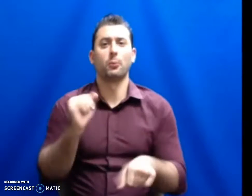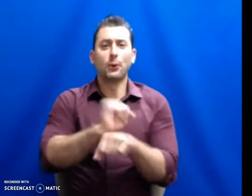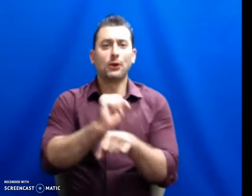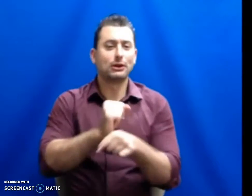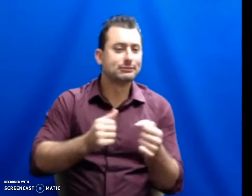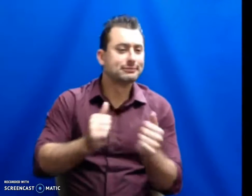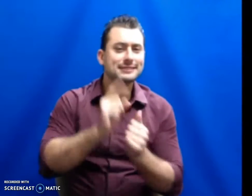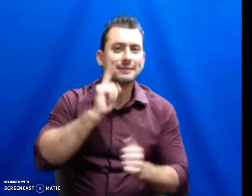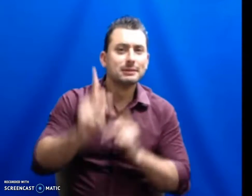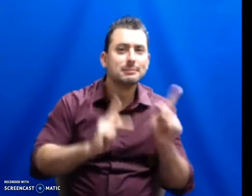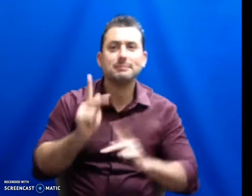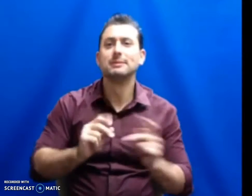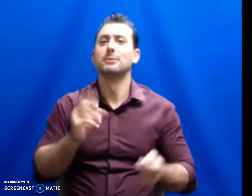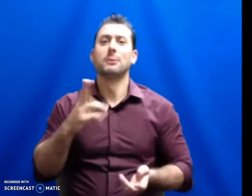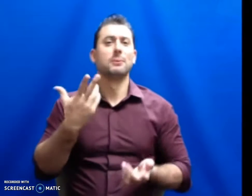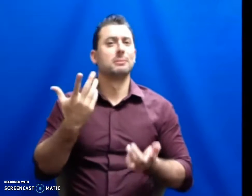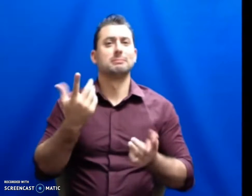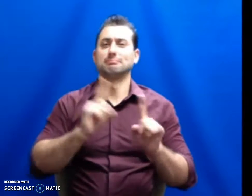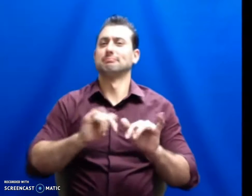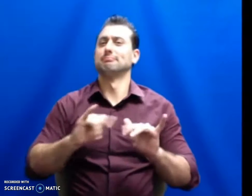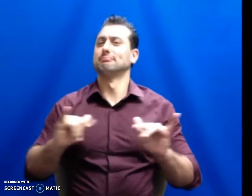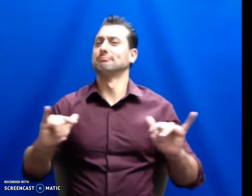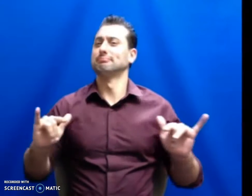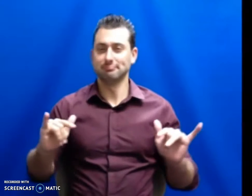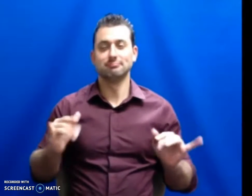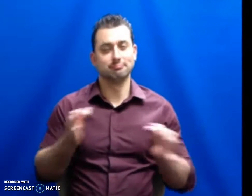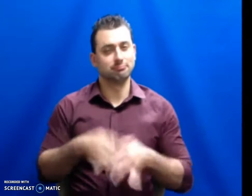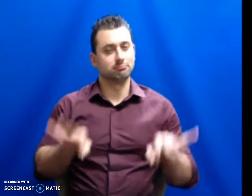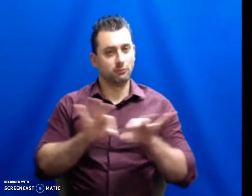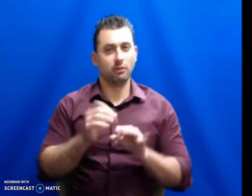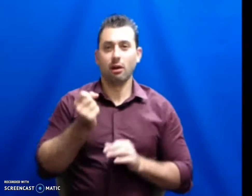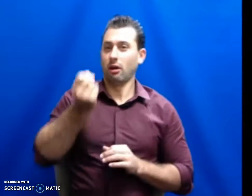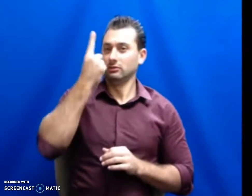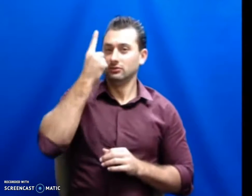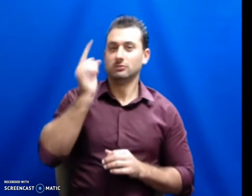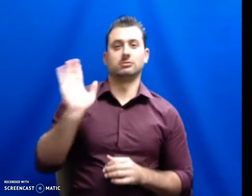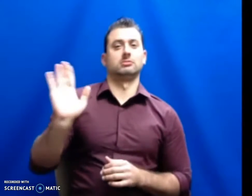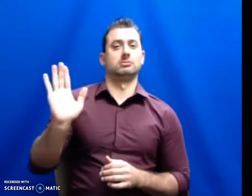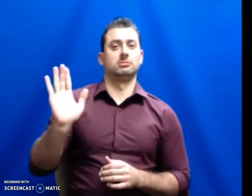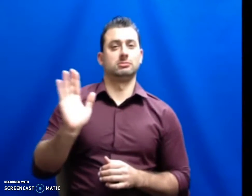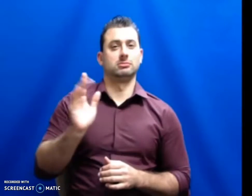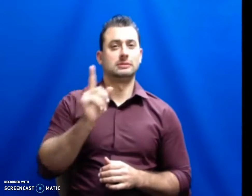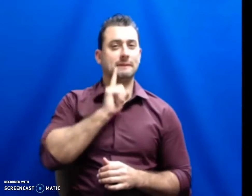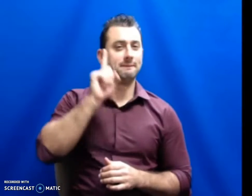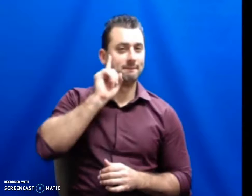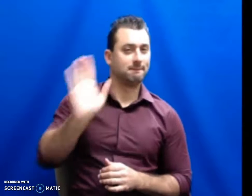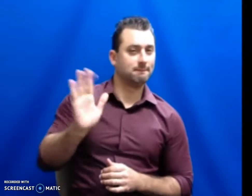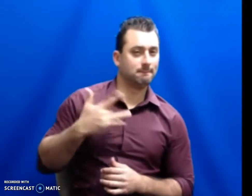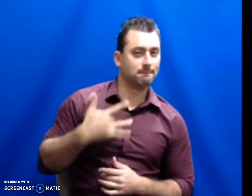So maybe you want to become an interpreter, you want to work with deaf people, or any other thing. It's important to understand the